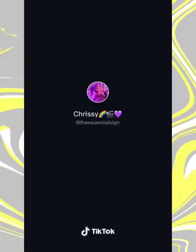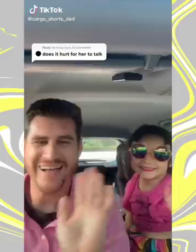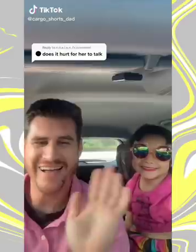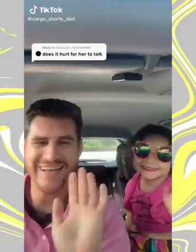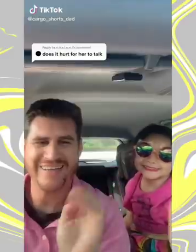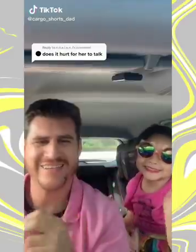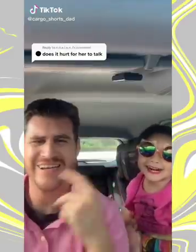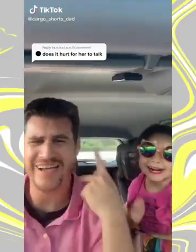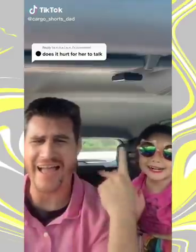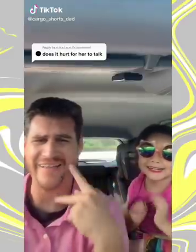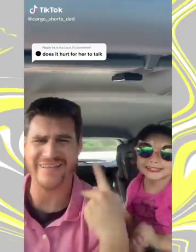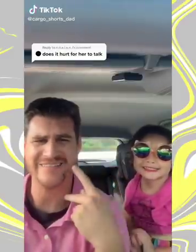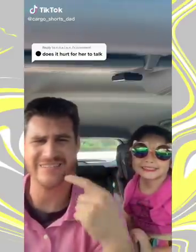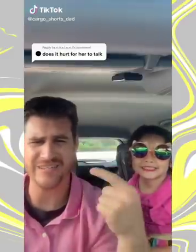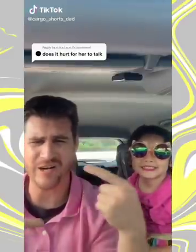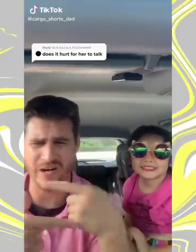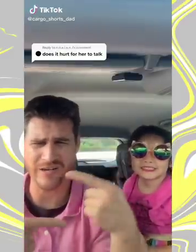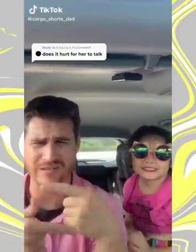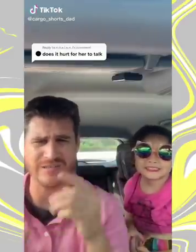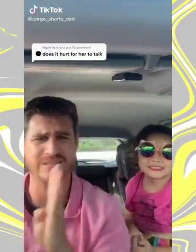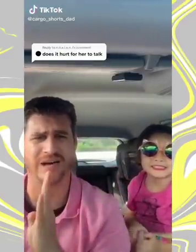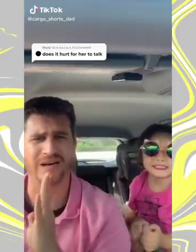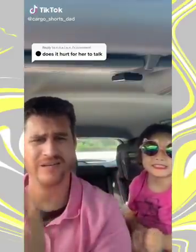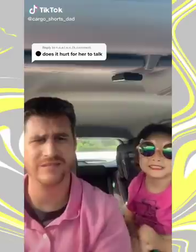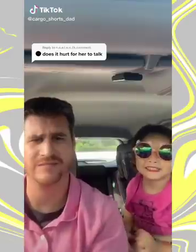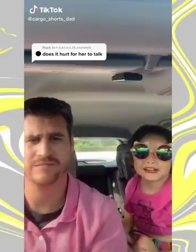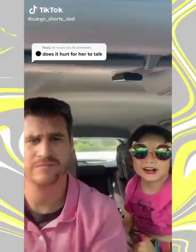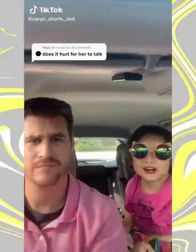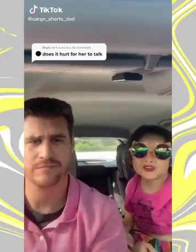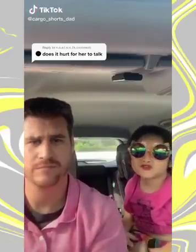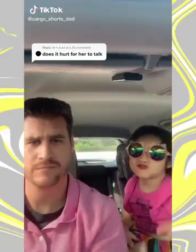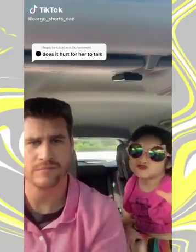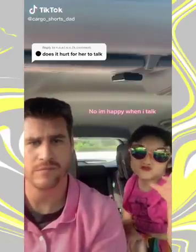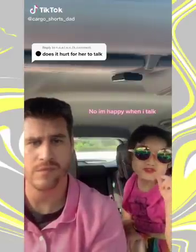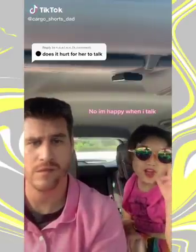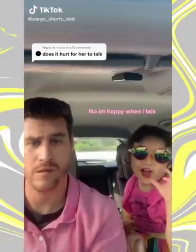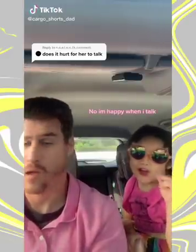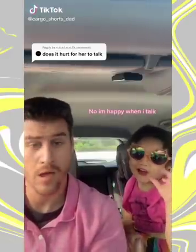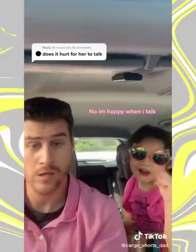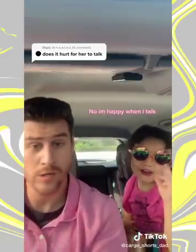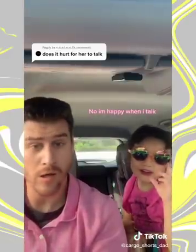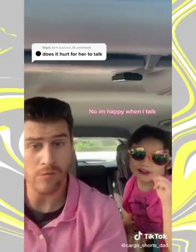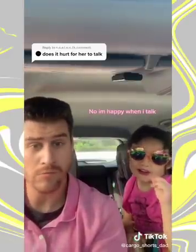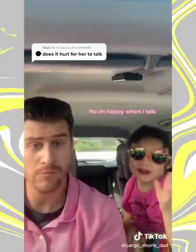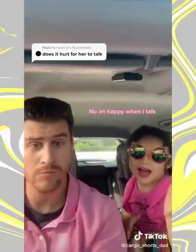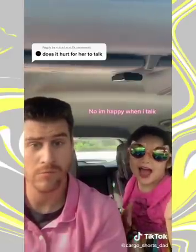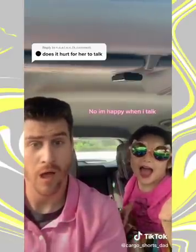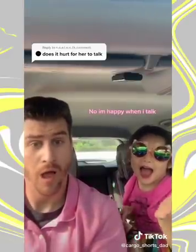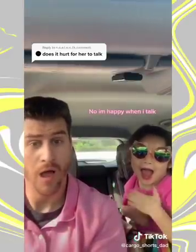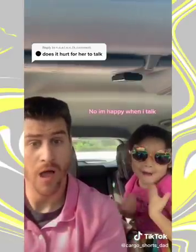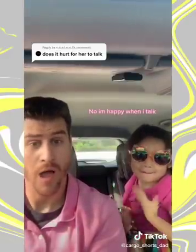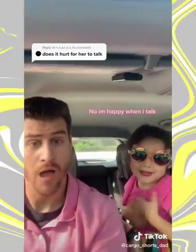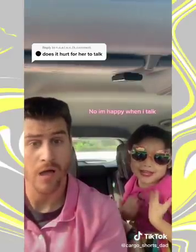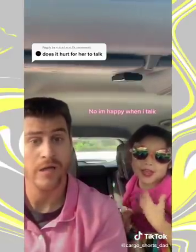Hi. Kylie, does it hurt to talk? No. No? Happy.